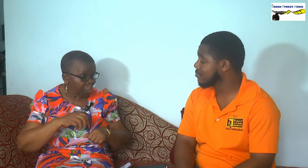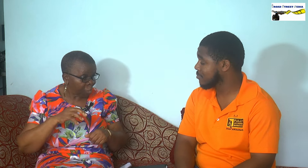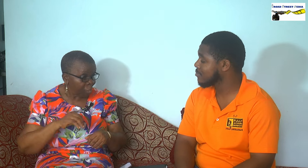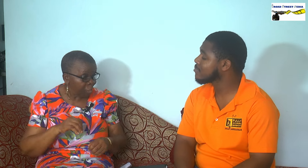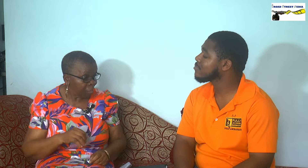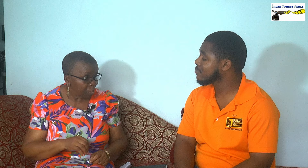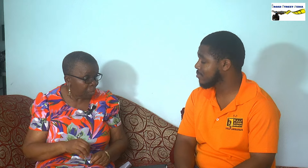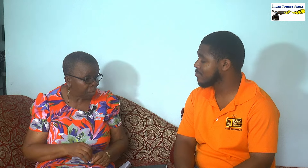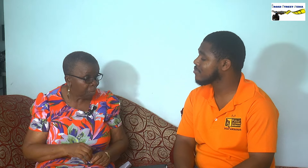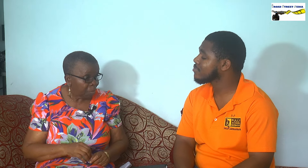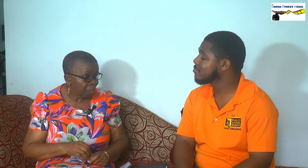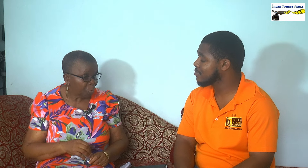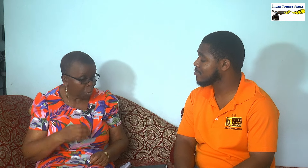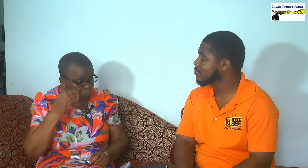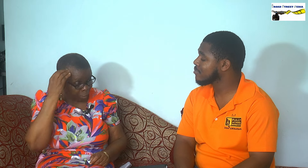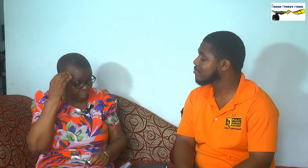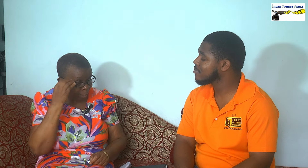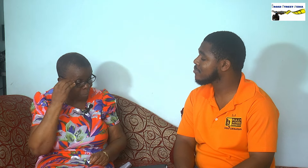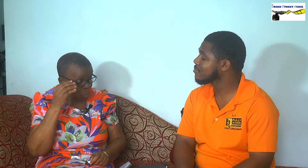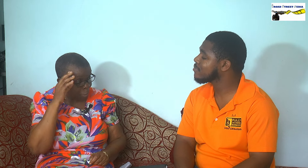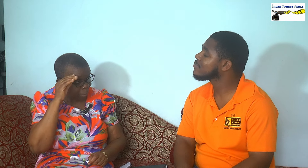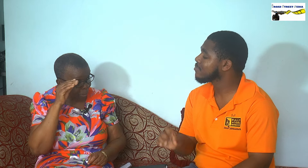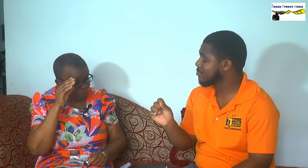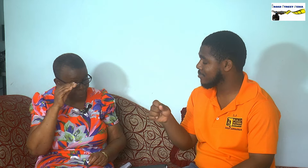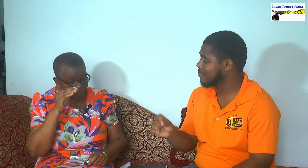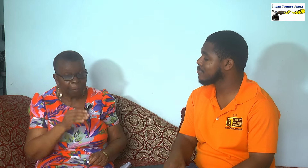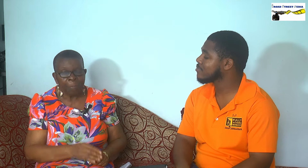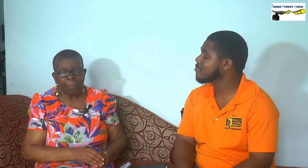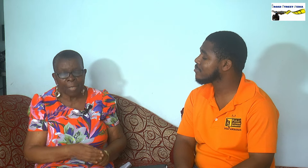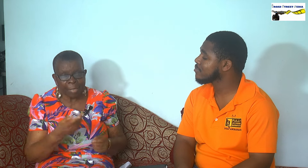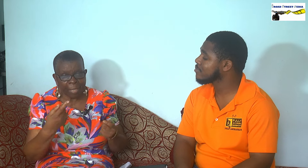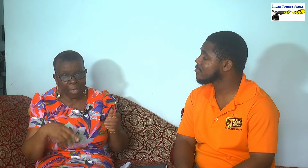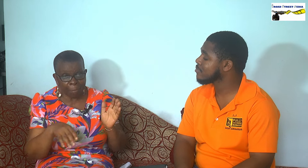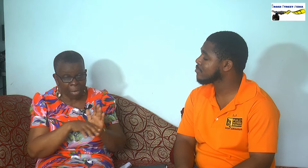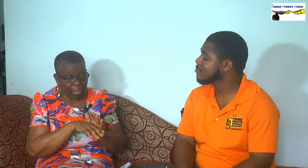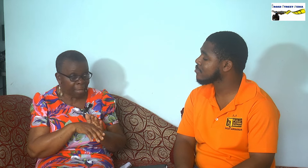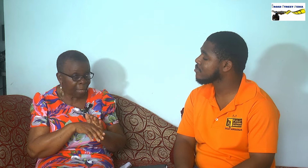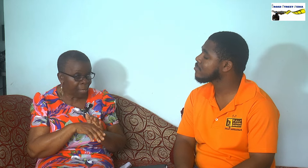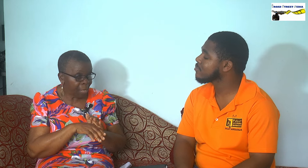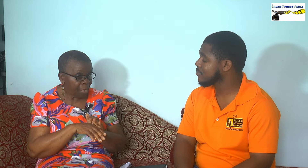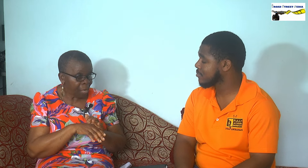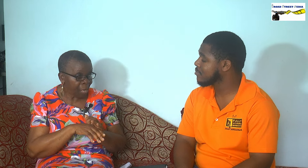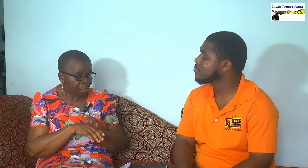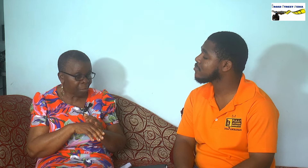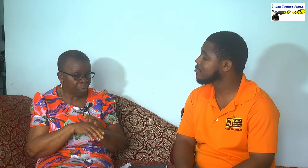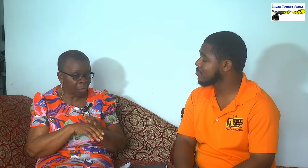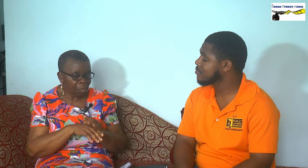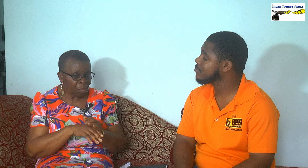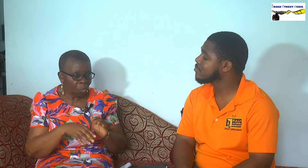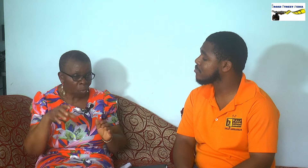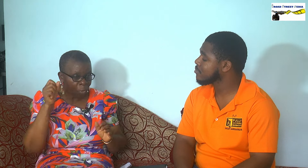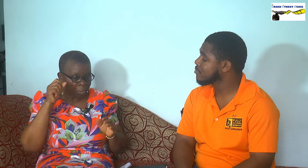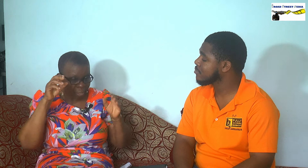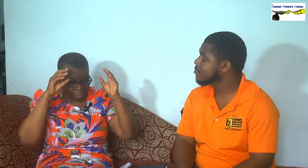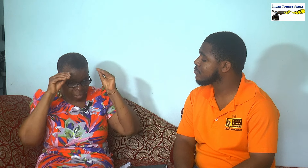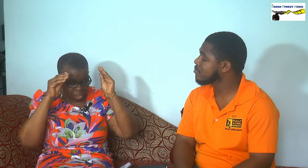Marshall was our head boy, and he came back and was a